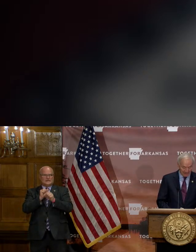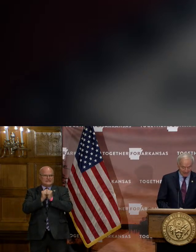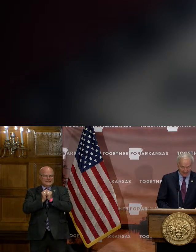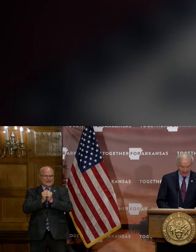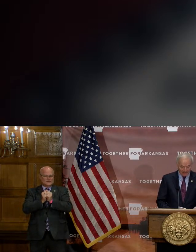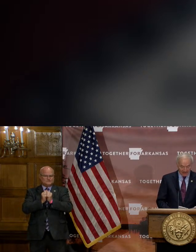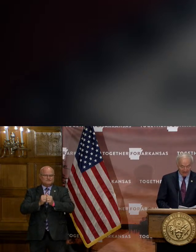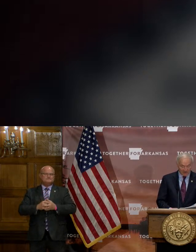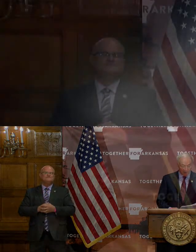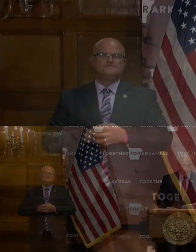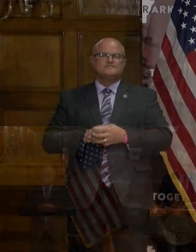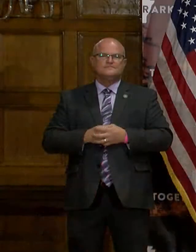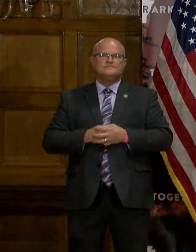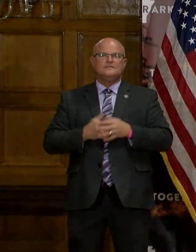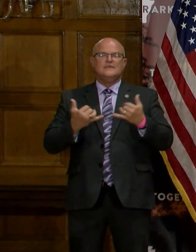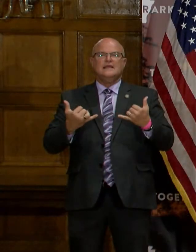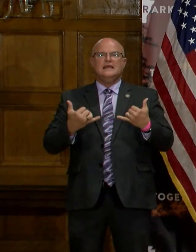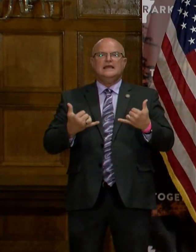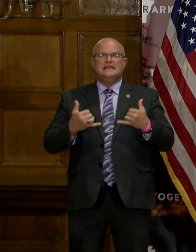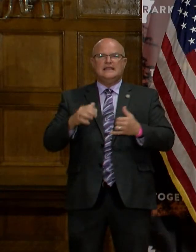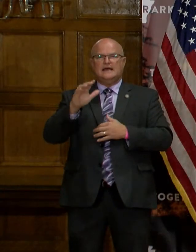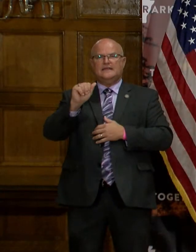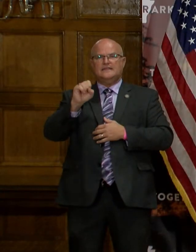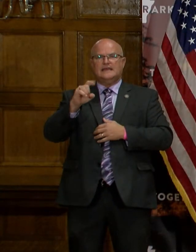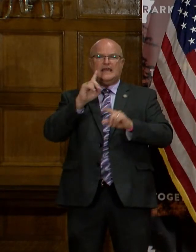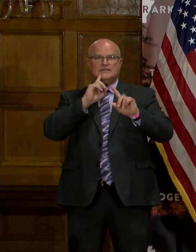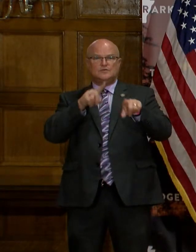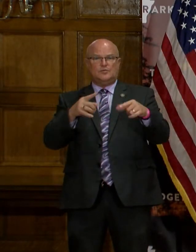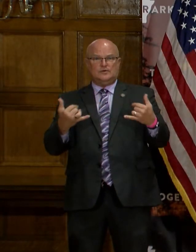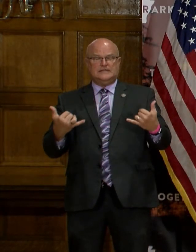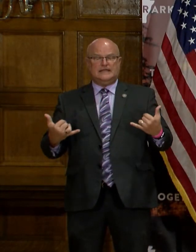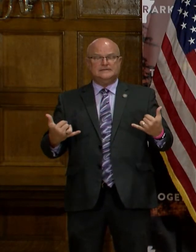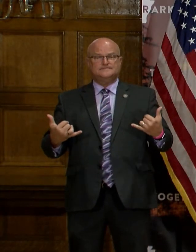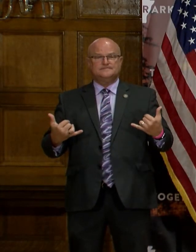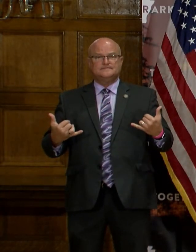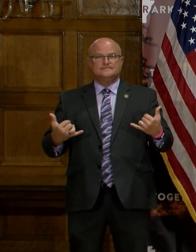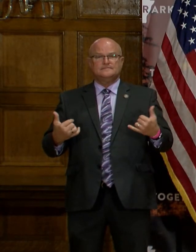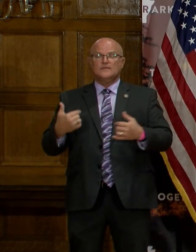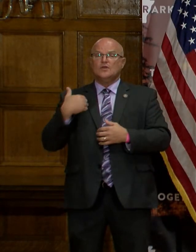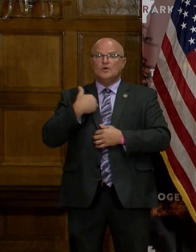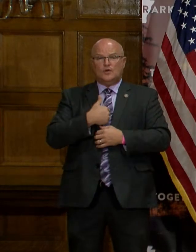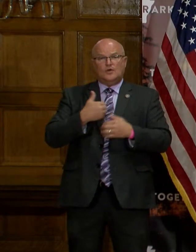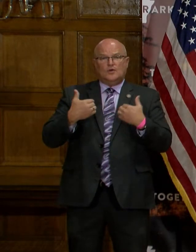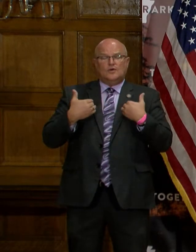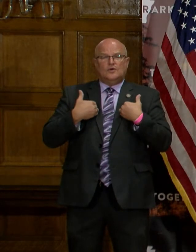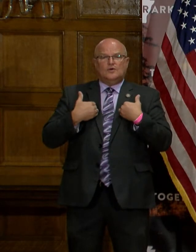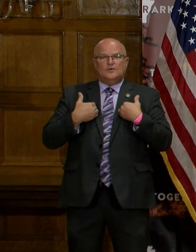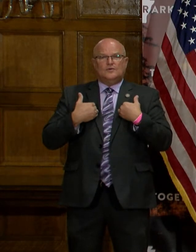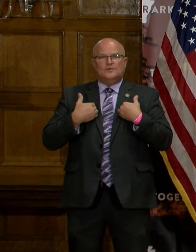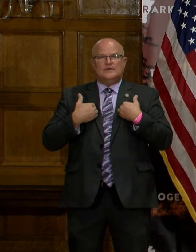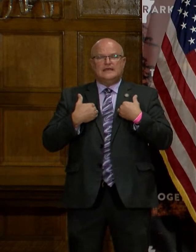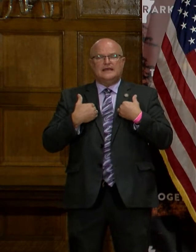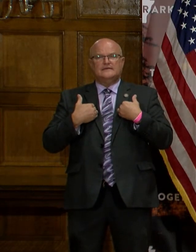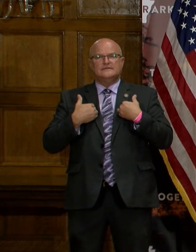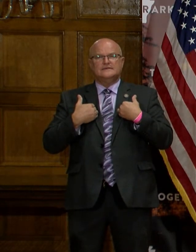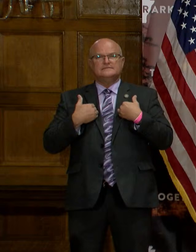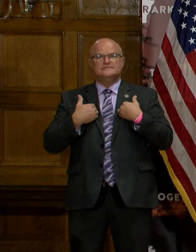together. And let's go to the case report for today. We have,